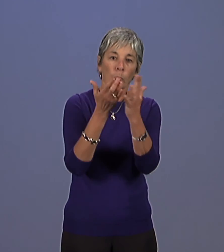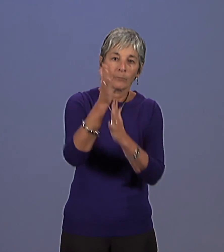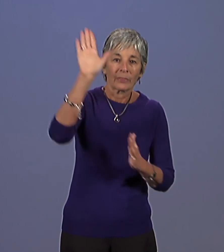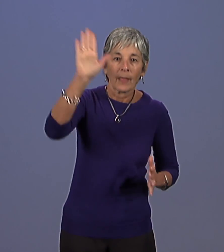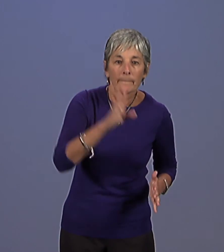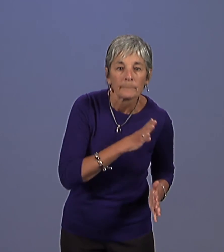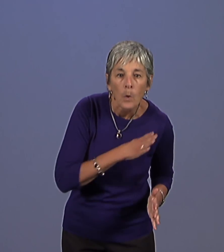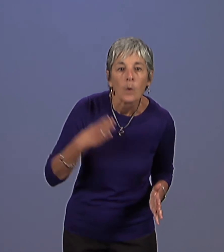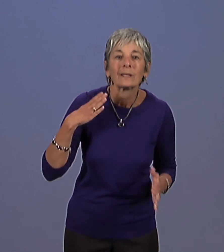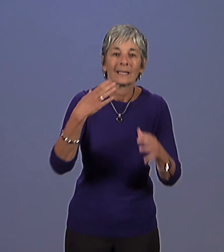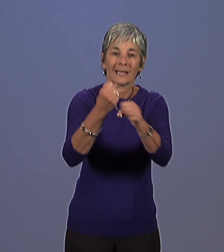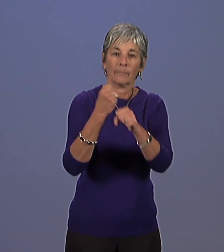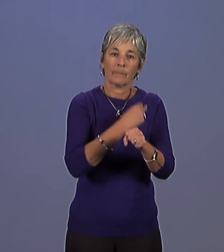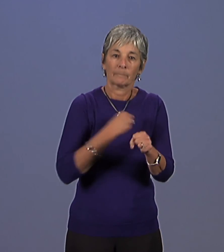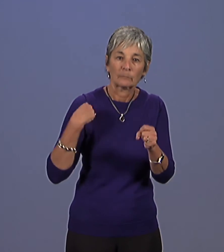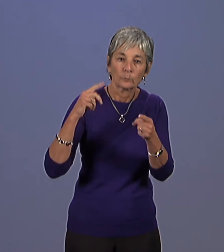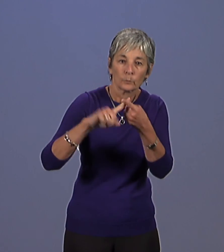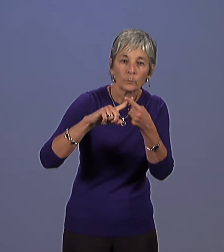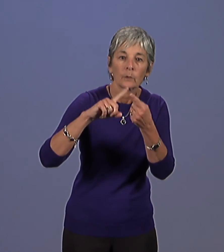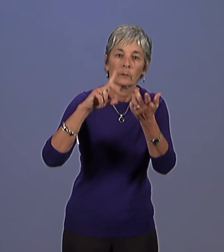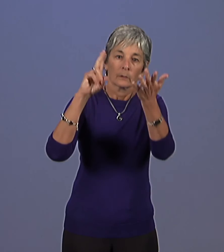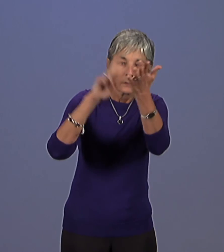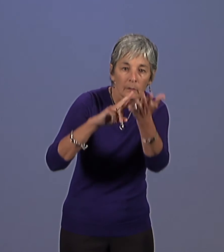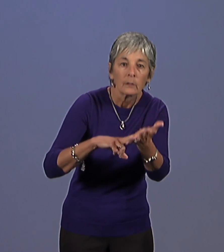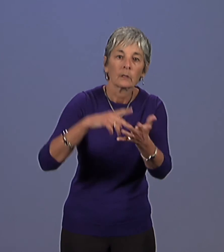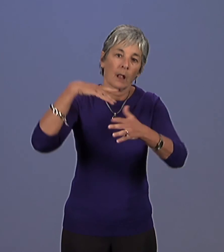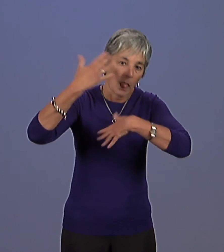the process entails working through a board and gaining member approval.